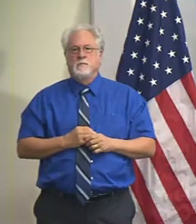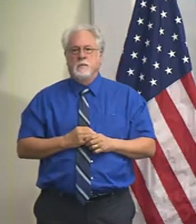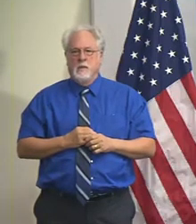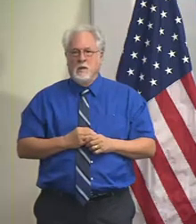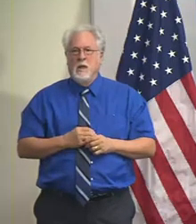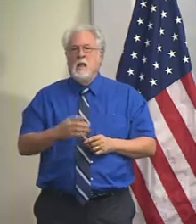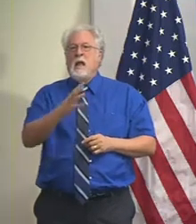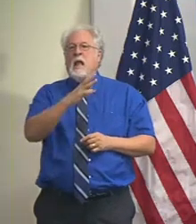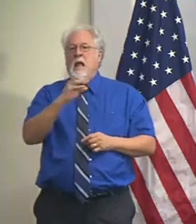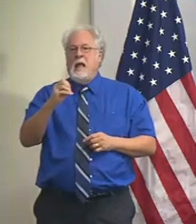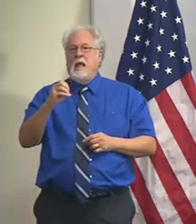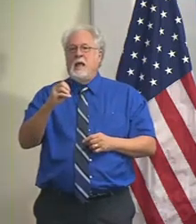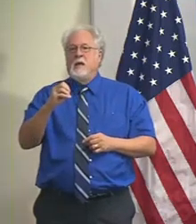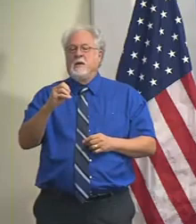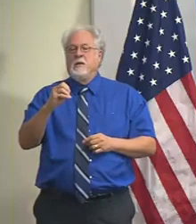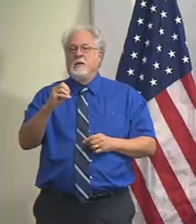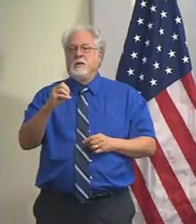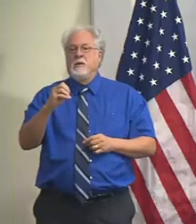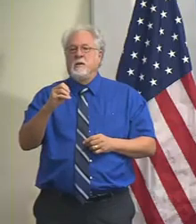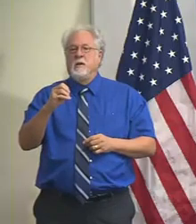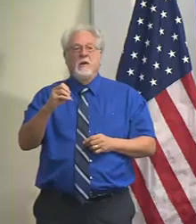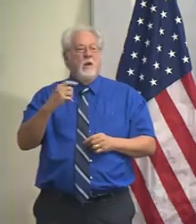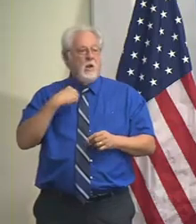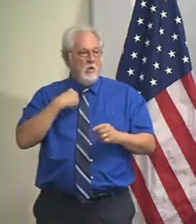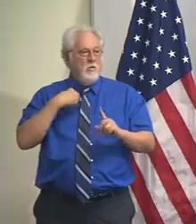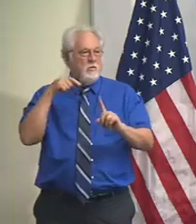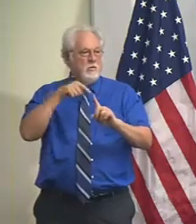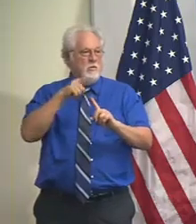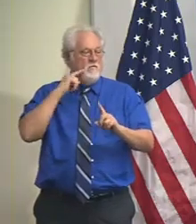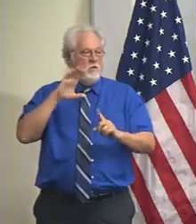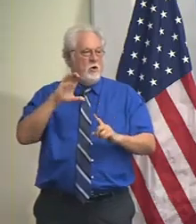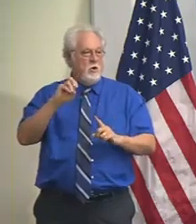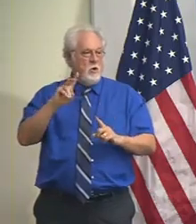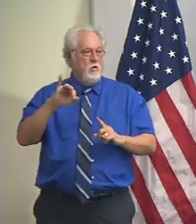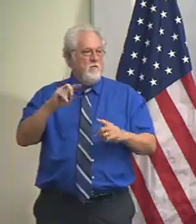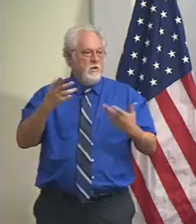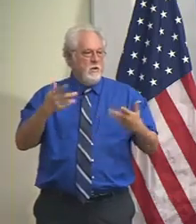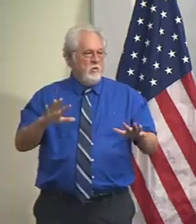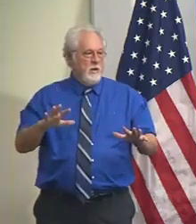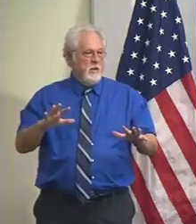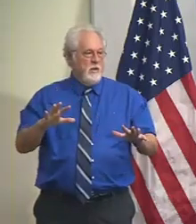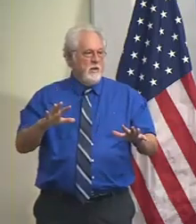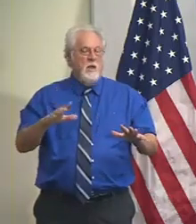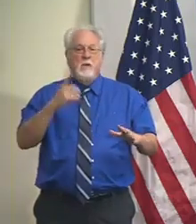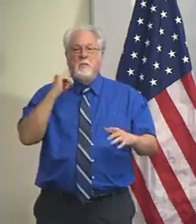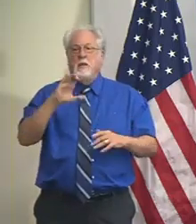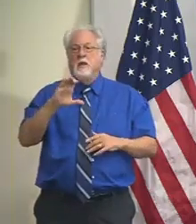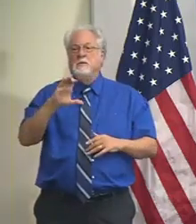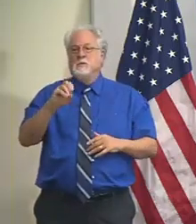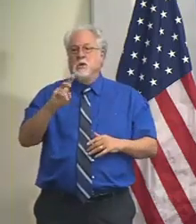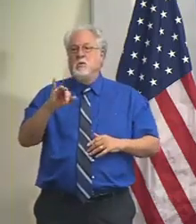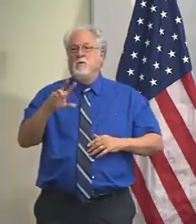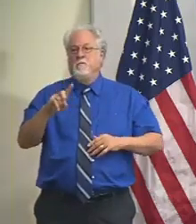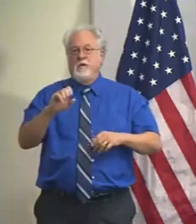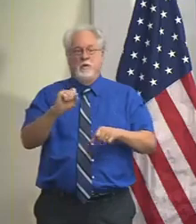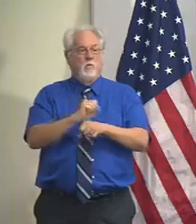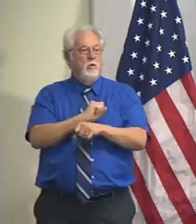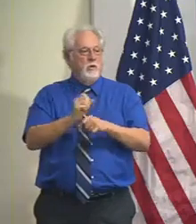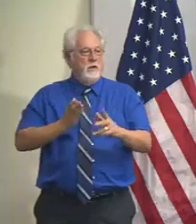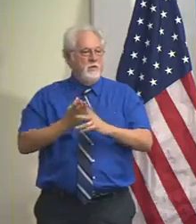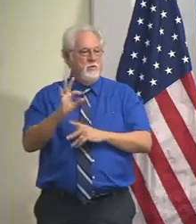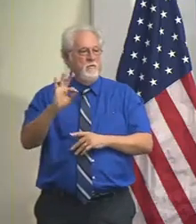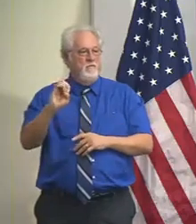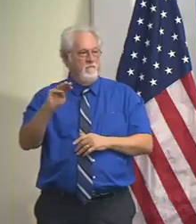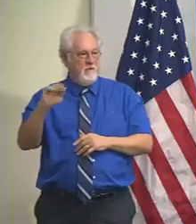And by the way, we're at that amount for COVID, and because COVID is working through FEMA